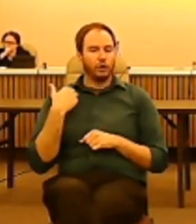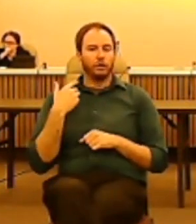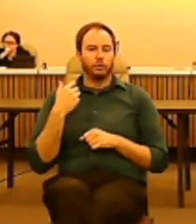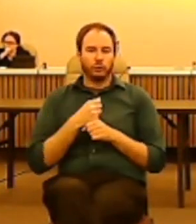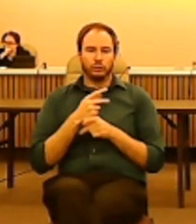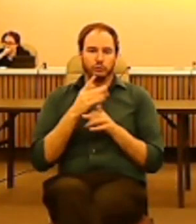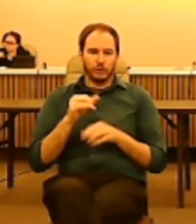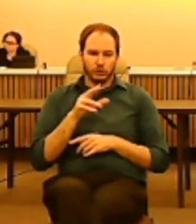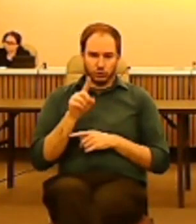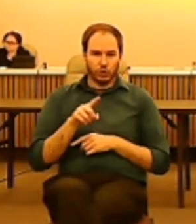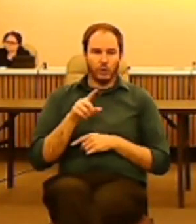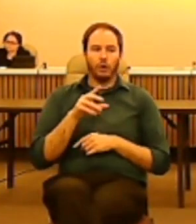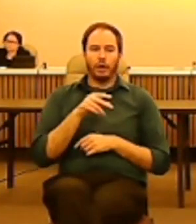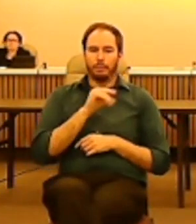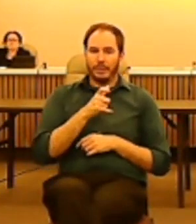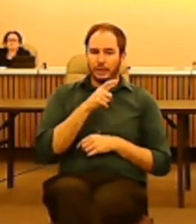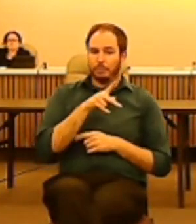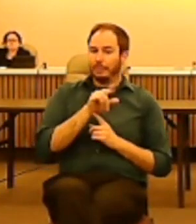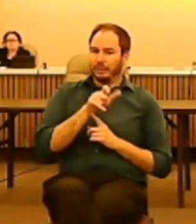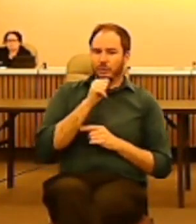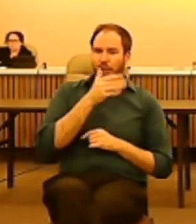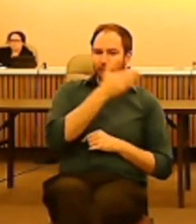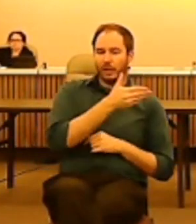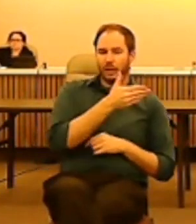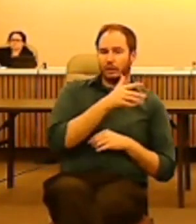and Councilman Page were in office then.